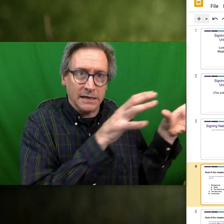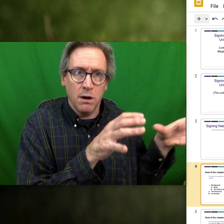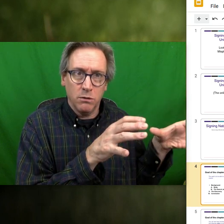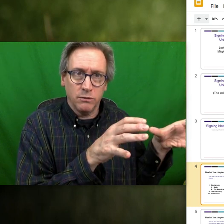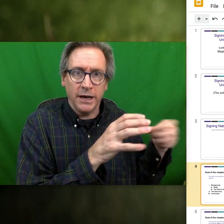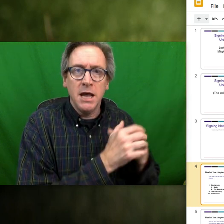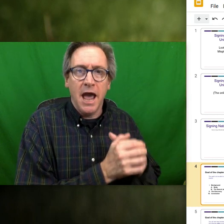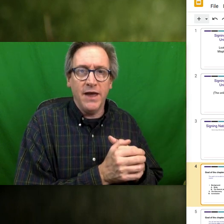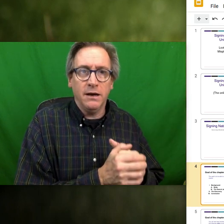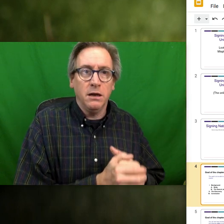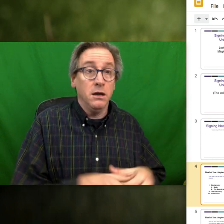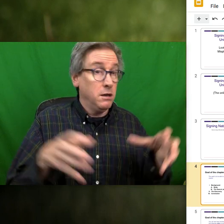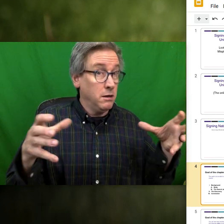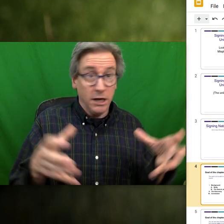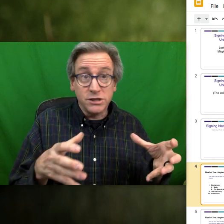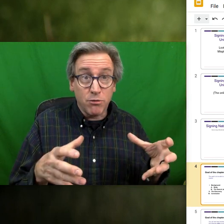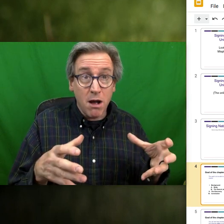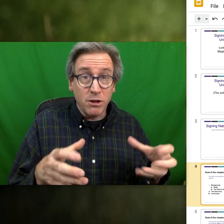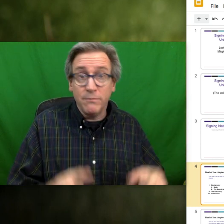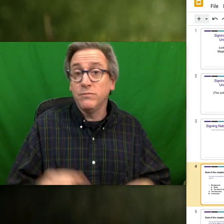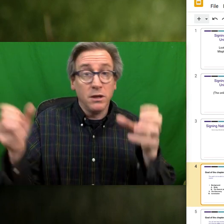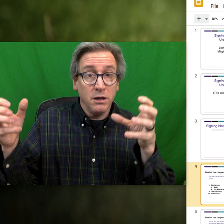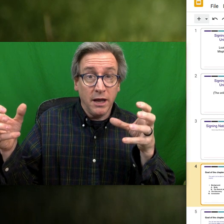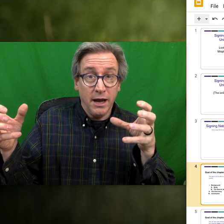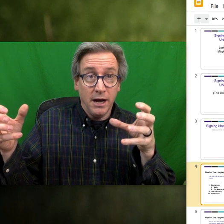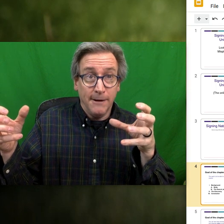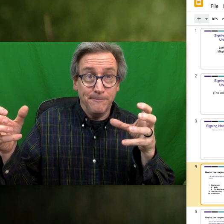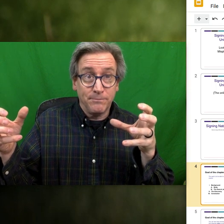status quo, right? And then here's the problem,